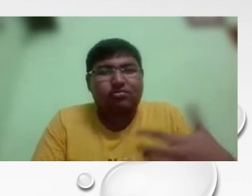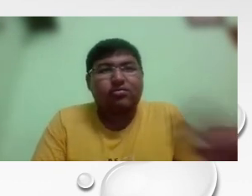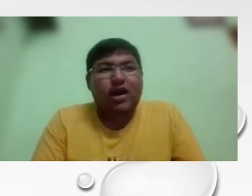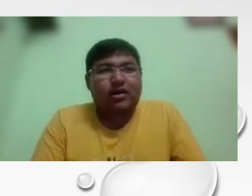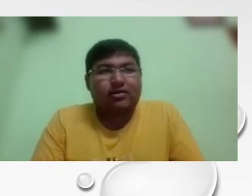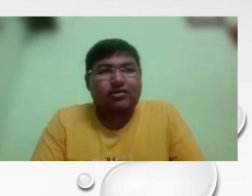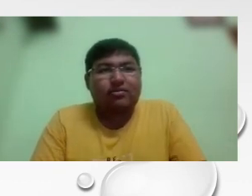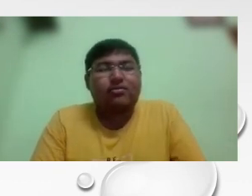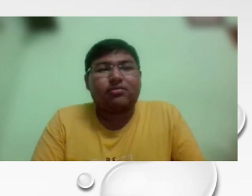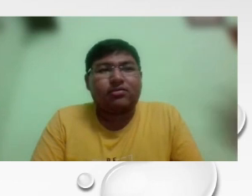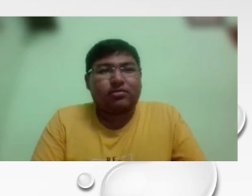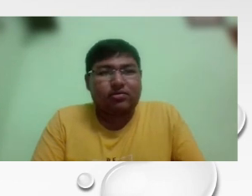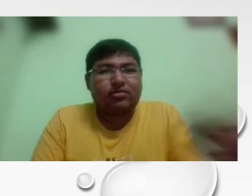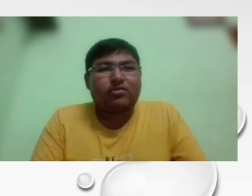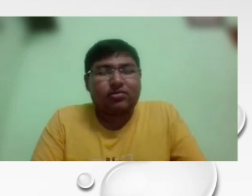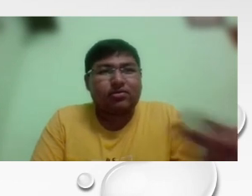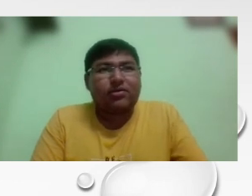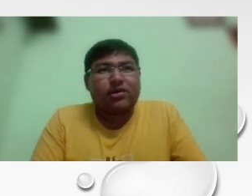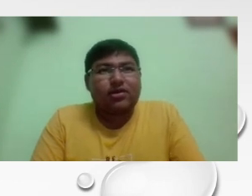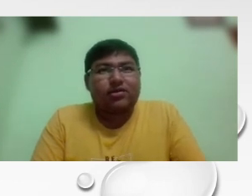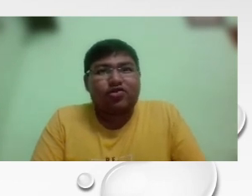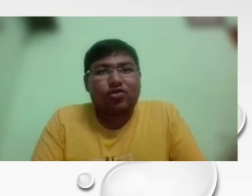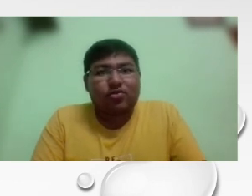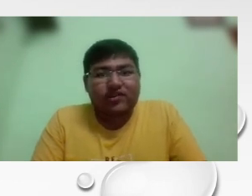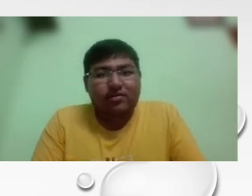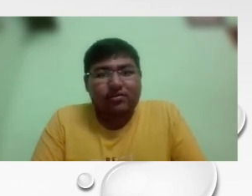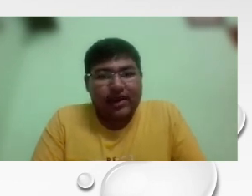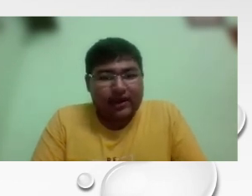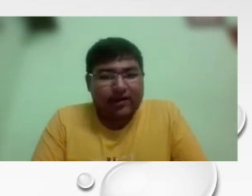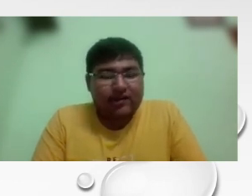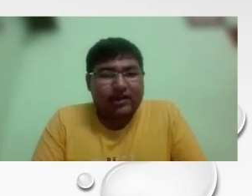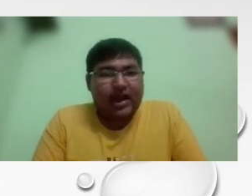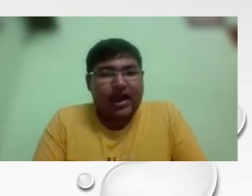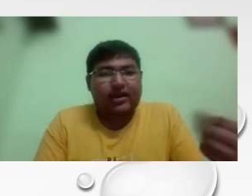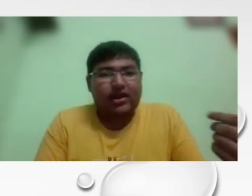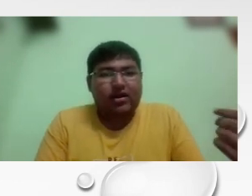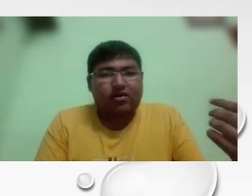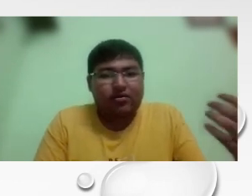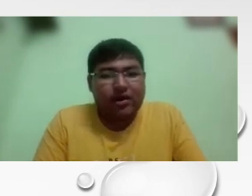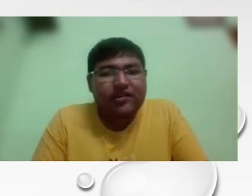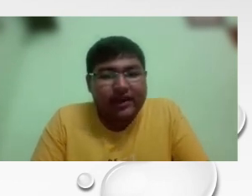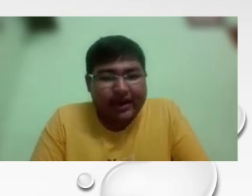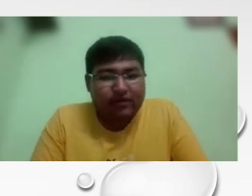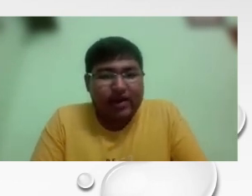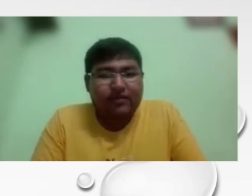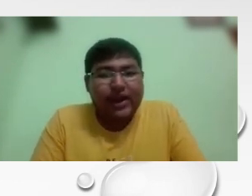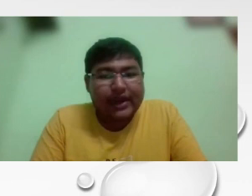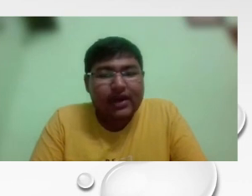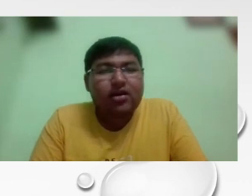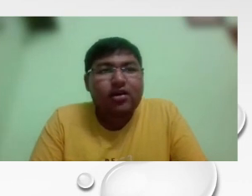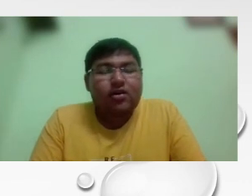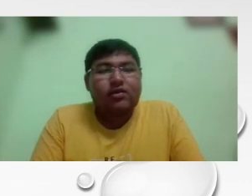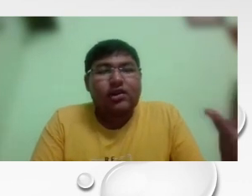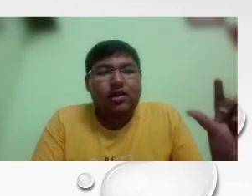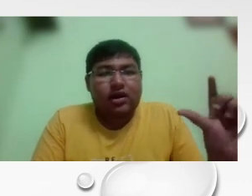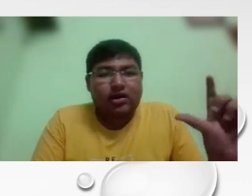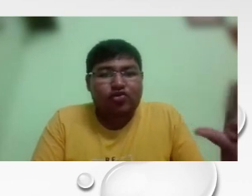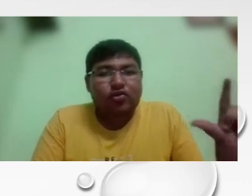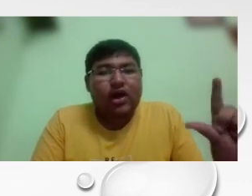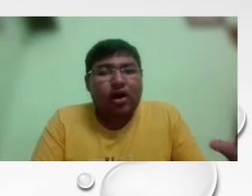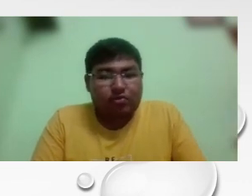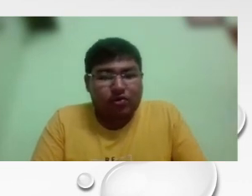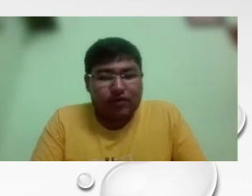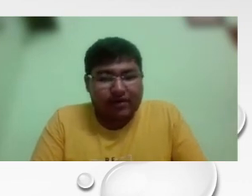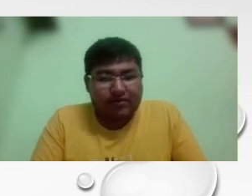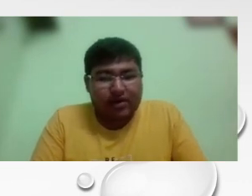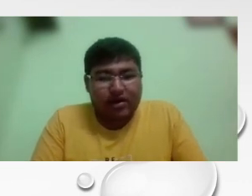to mm, show some letters, and the website that we have created will show